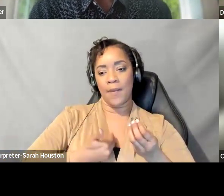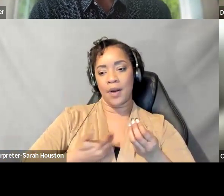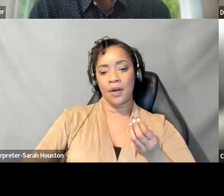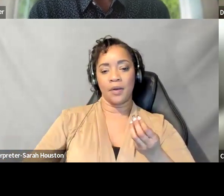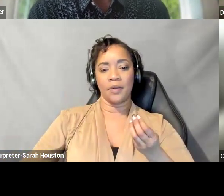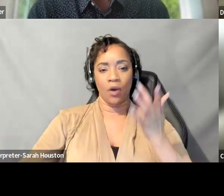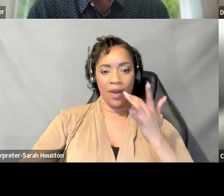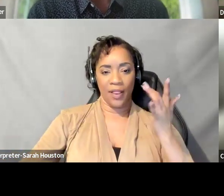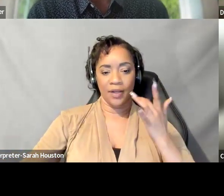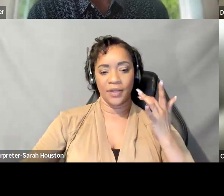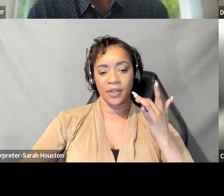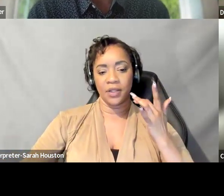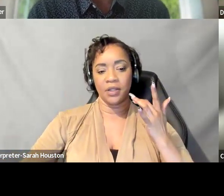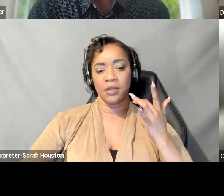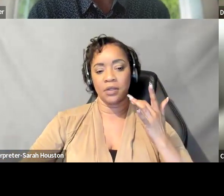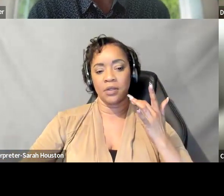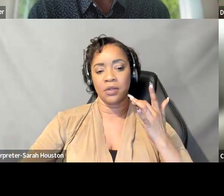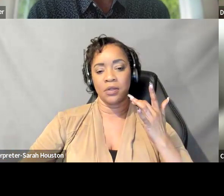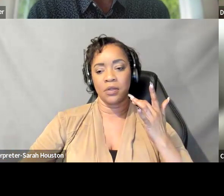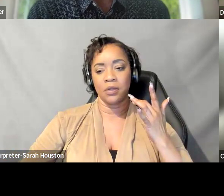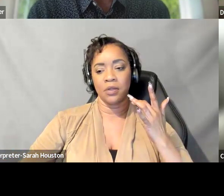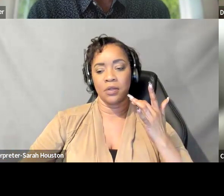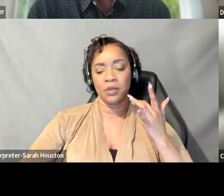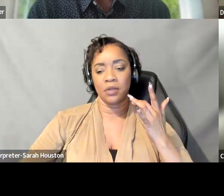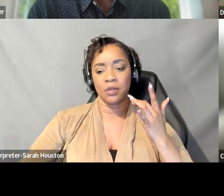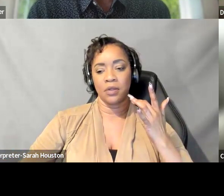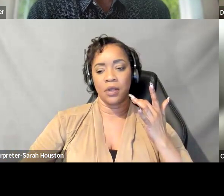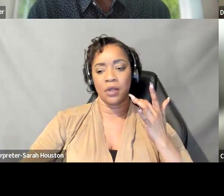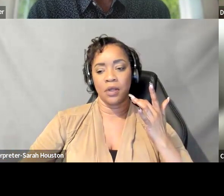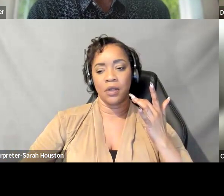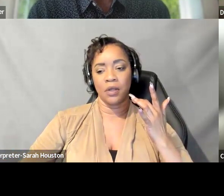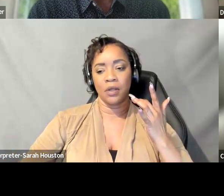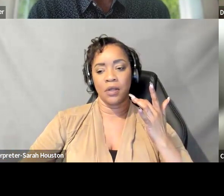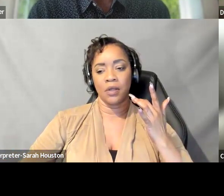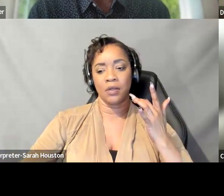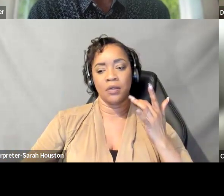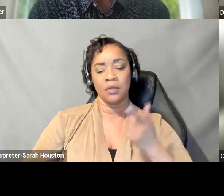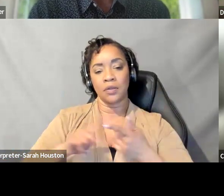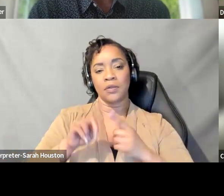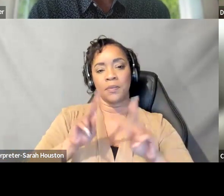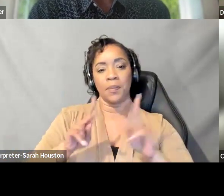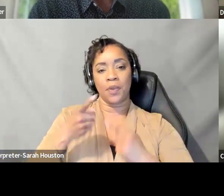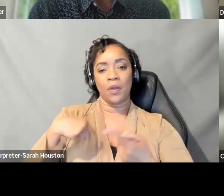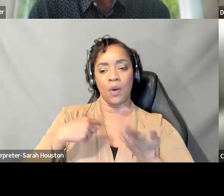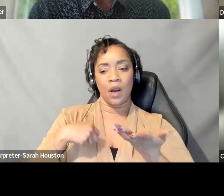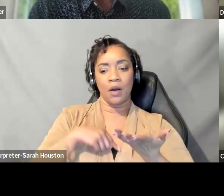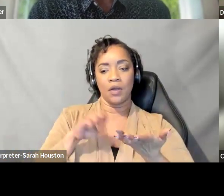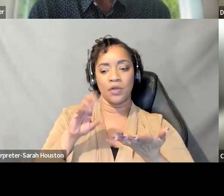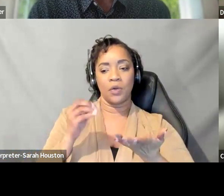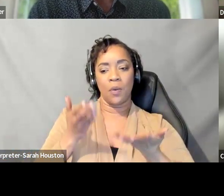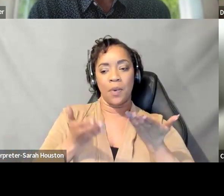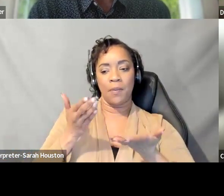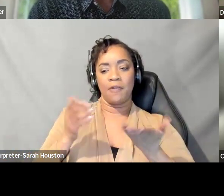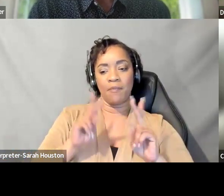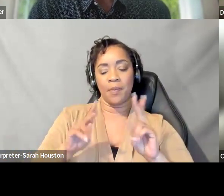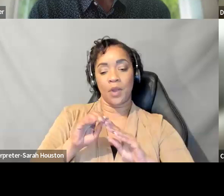illnesses to people around us. And And so there's probably people in your life